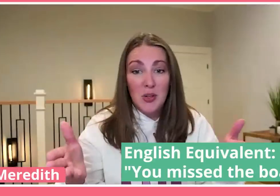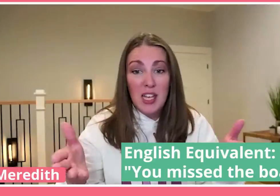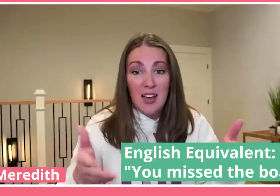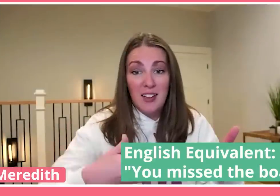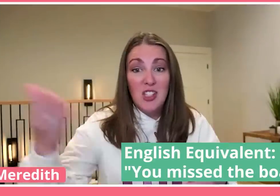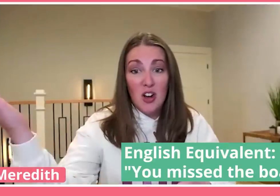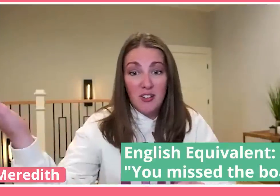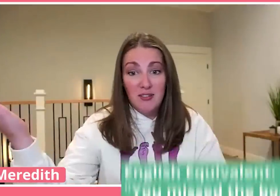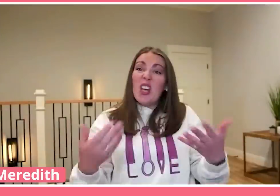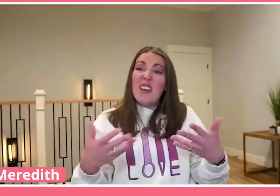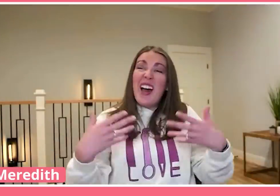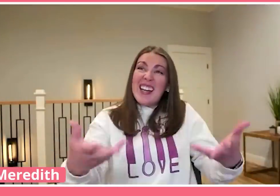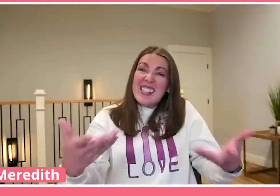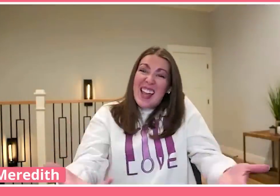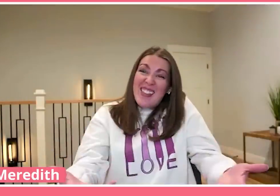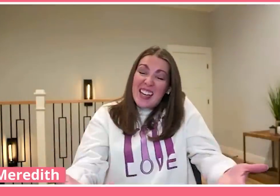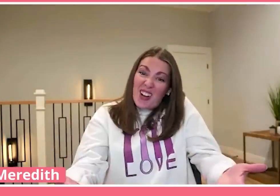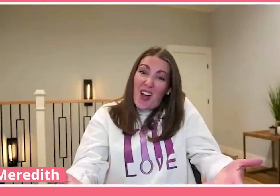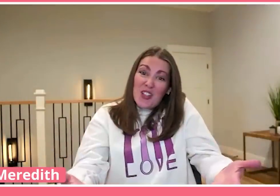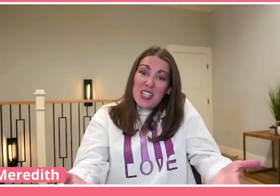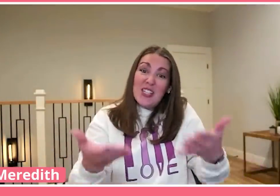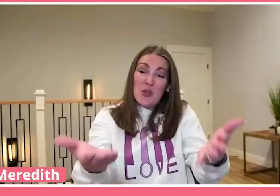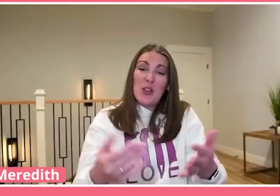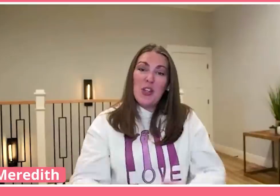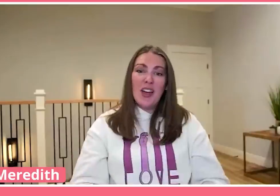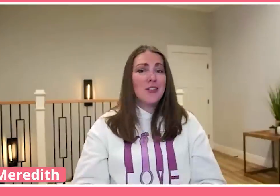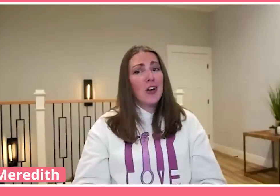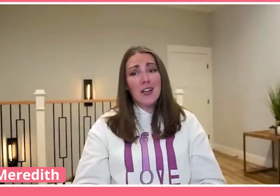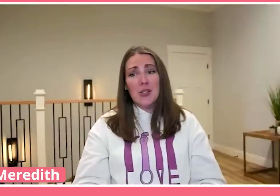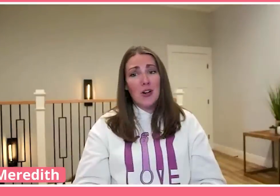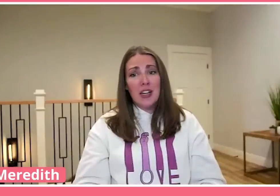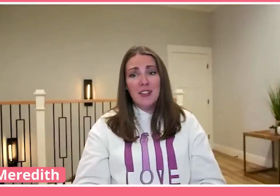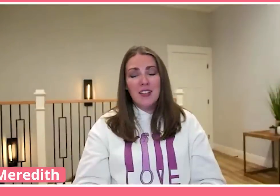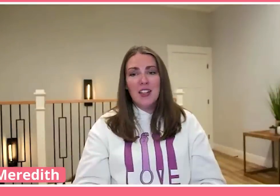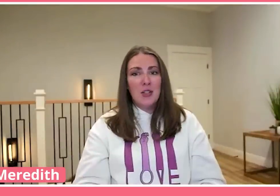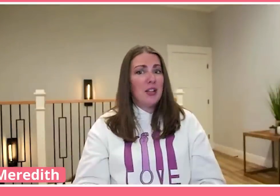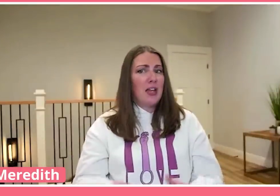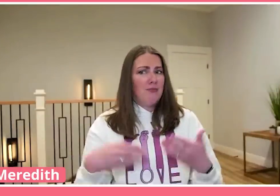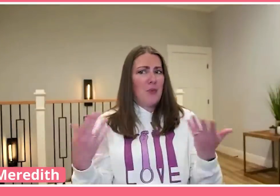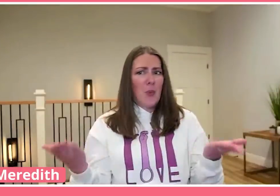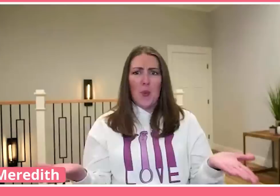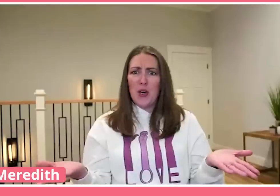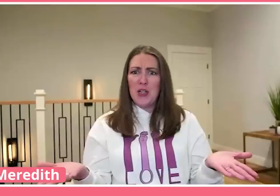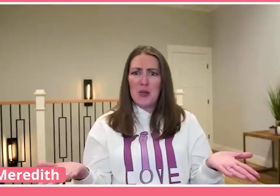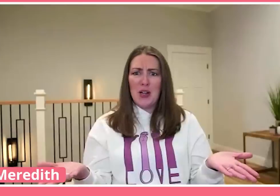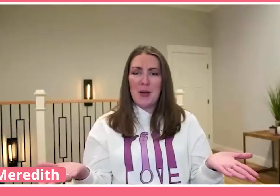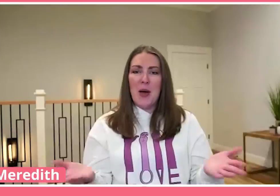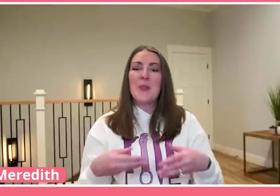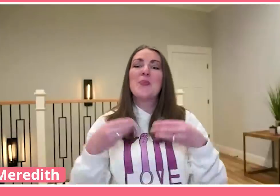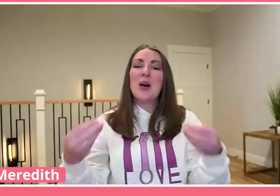sad. It's gone. If I said that in a conversation with you and I train go sorry. You'd be like, what are you talking about? But